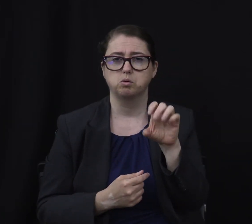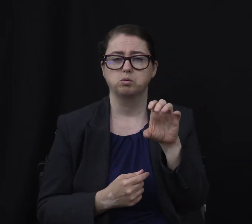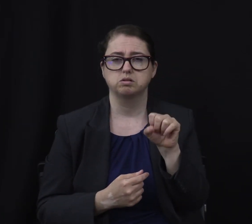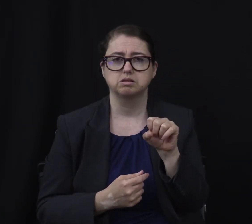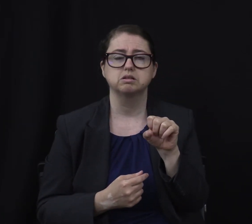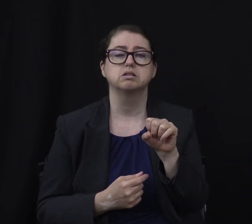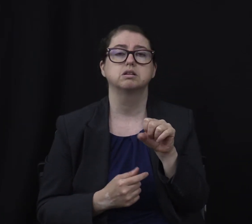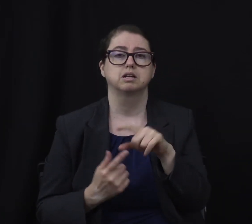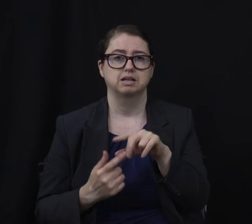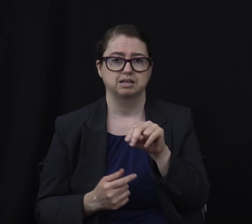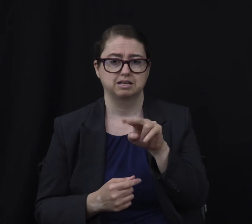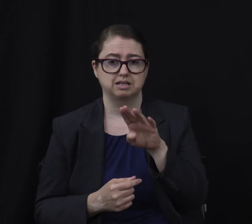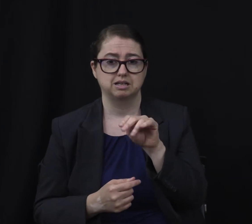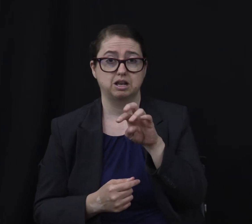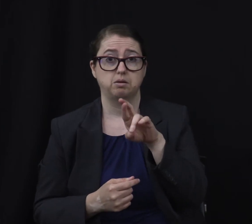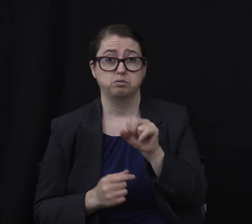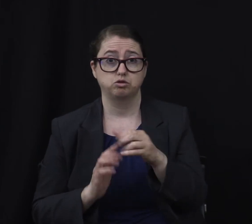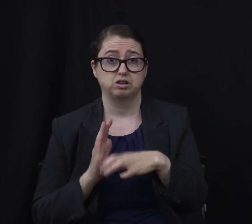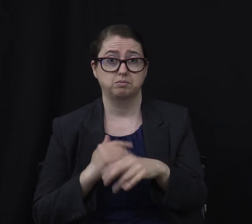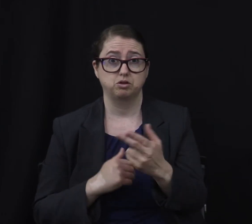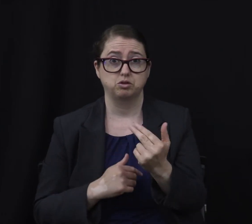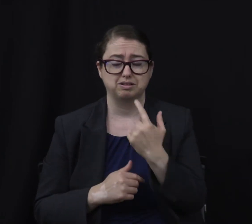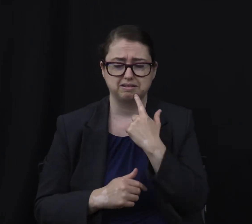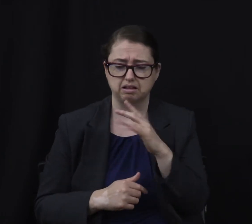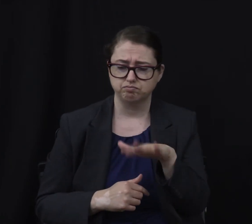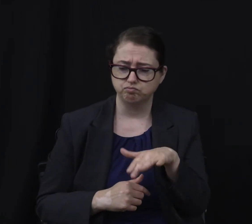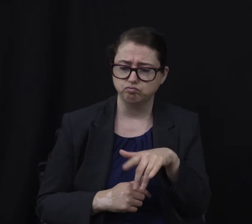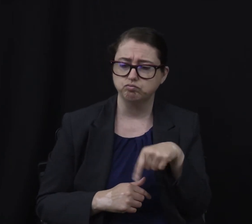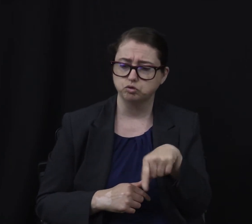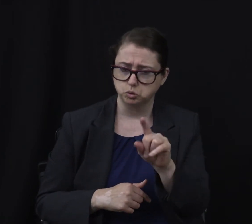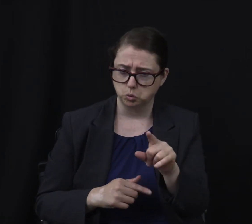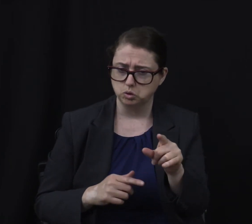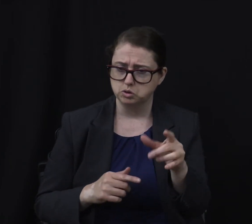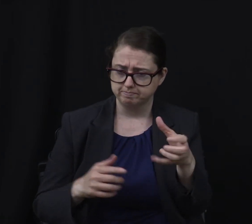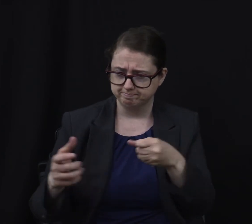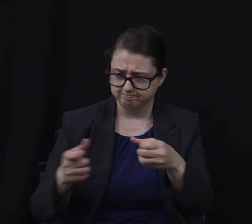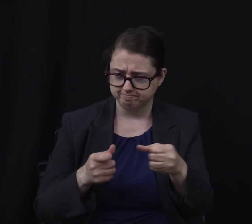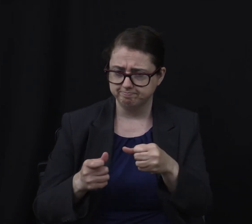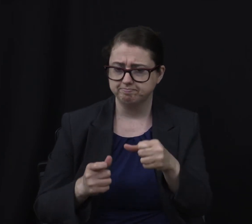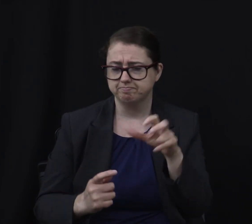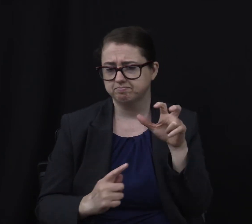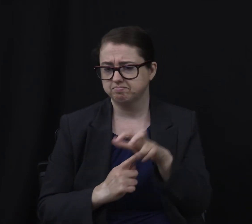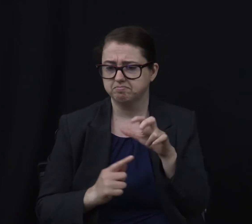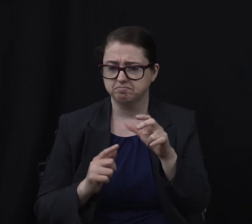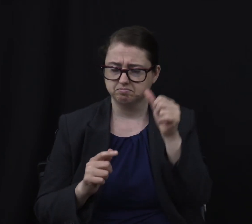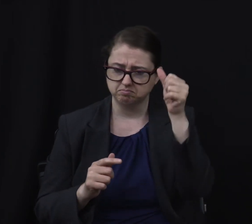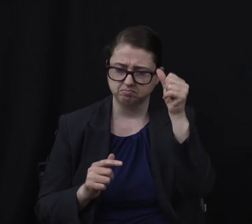and tells him, go and get your best men. Go and get the leader of each tribe.